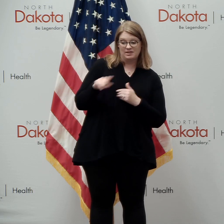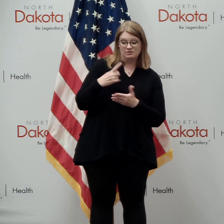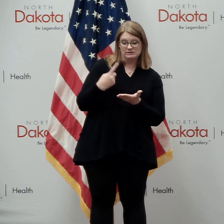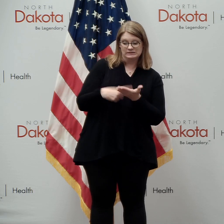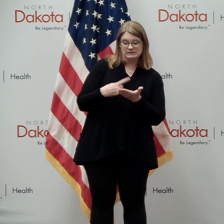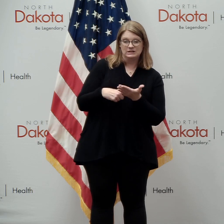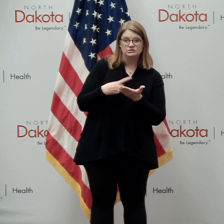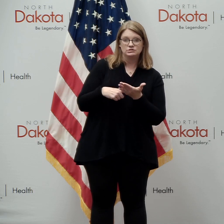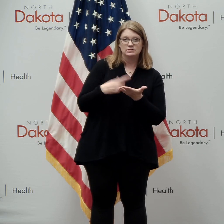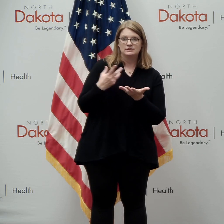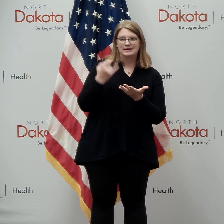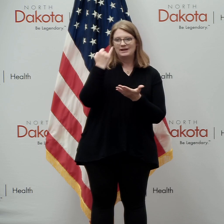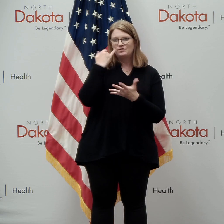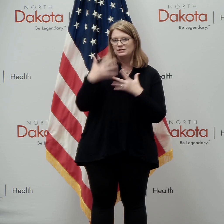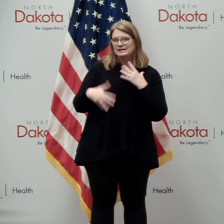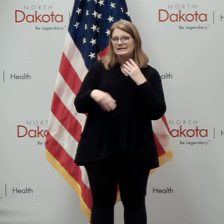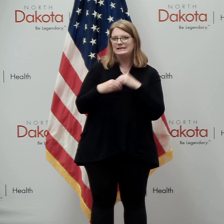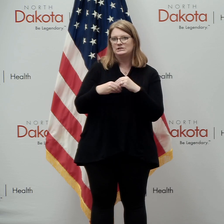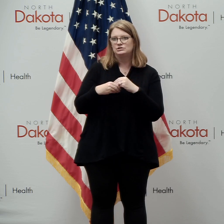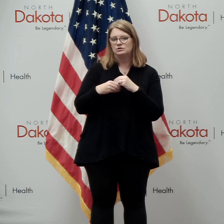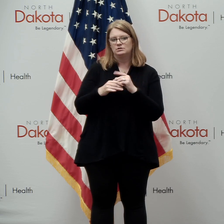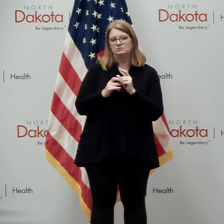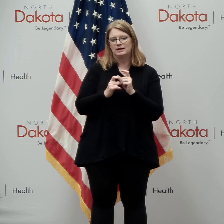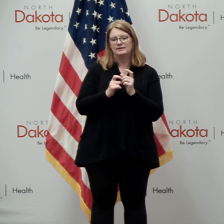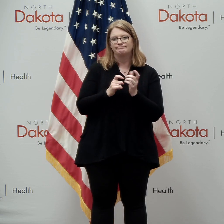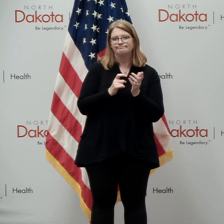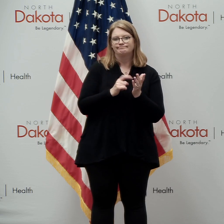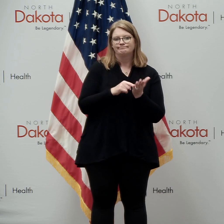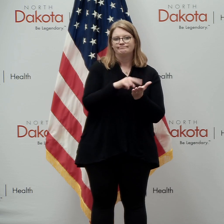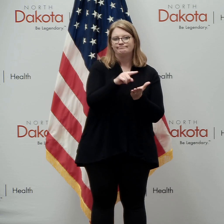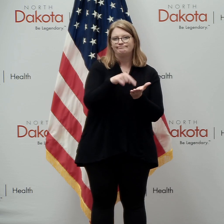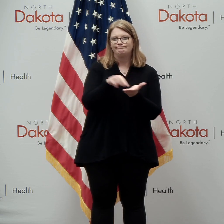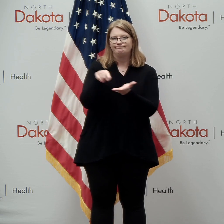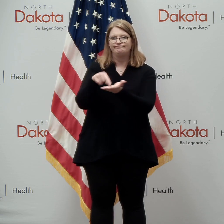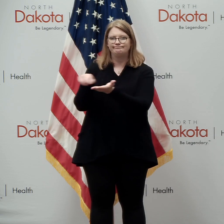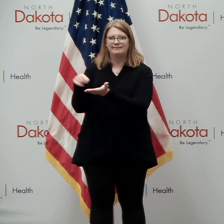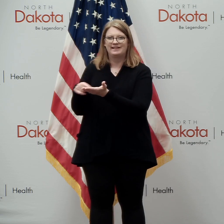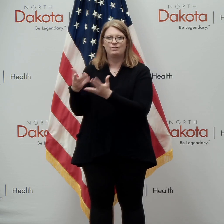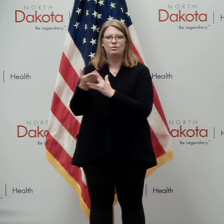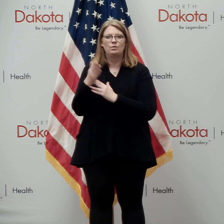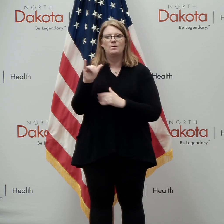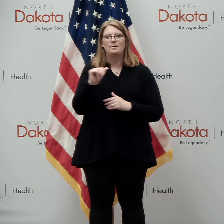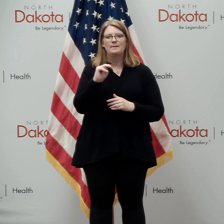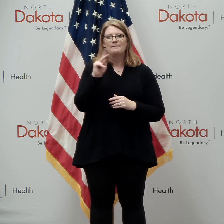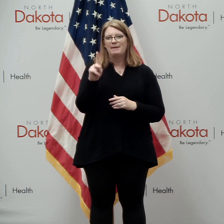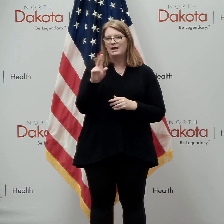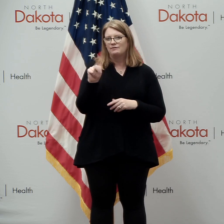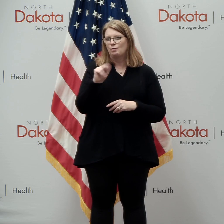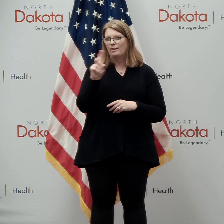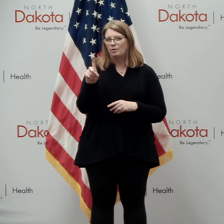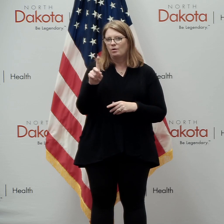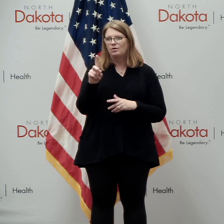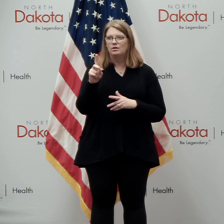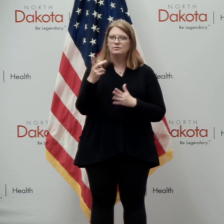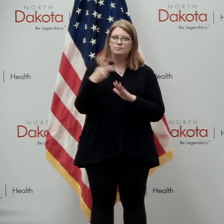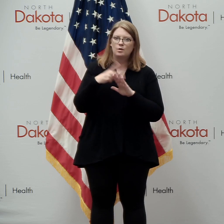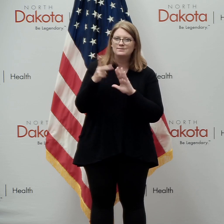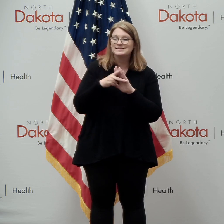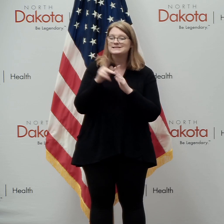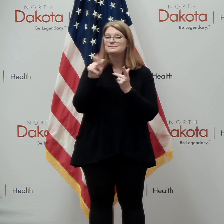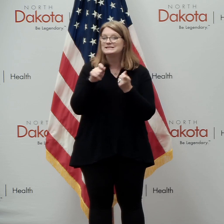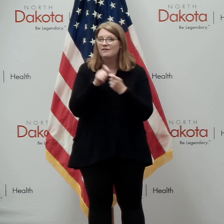not there's additional targeted relief coming through Bank of North Dakota programs, particularly for hospitality and maybe particularly